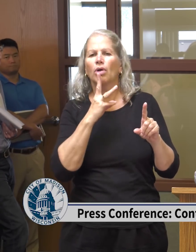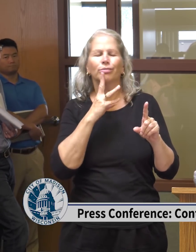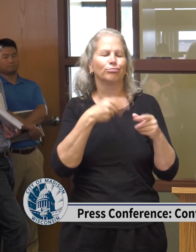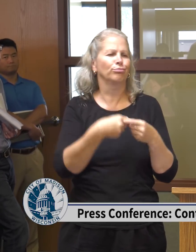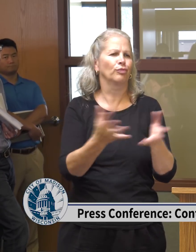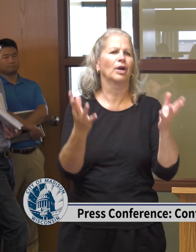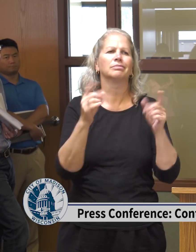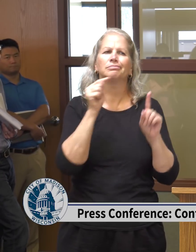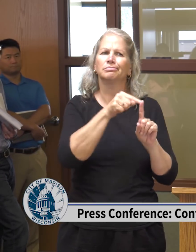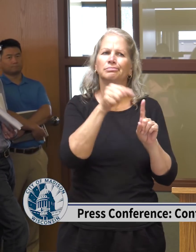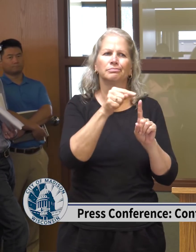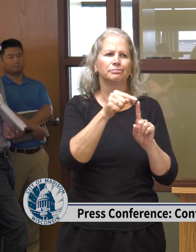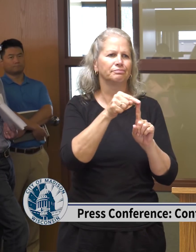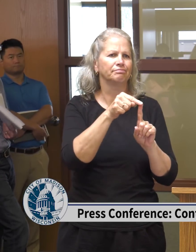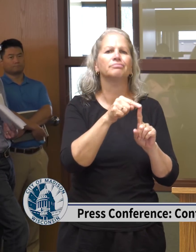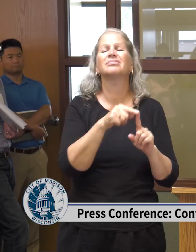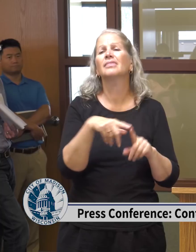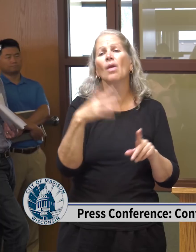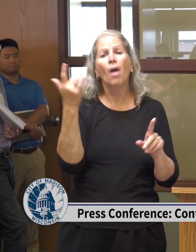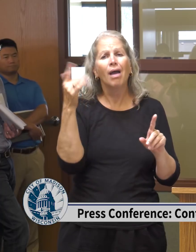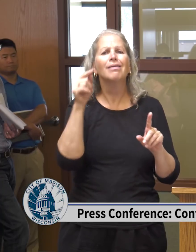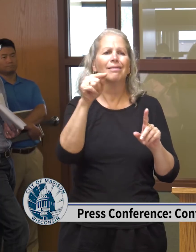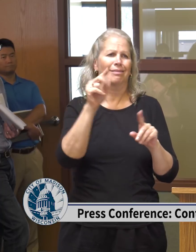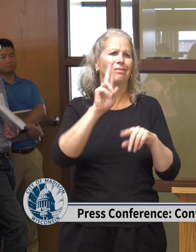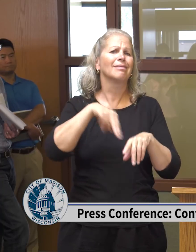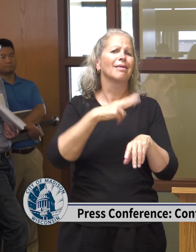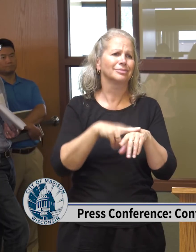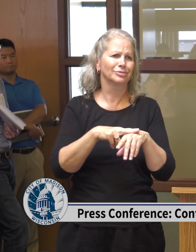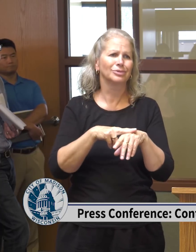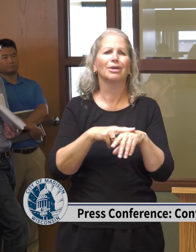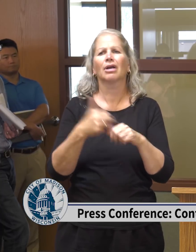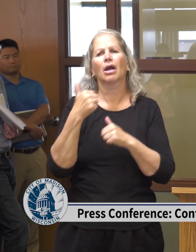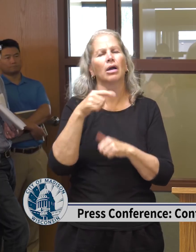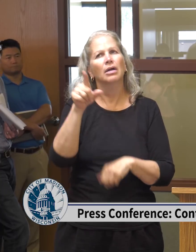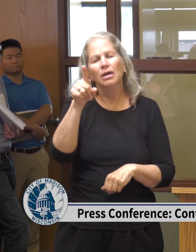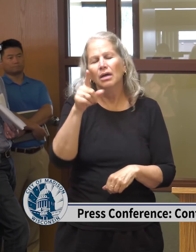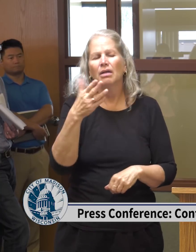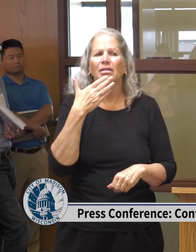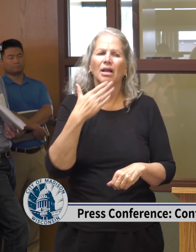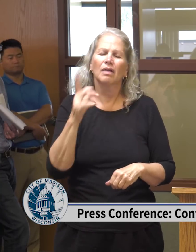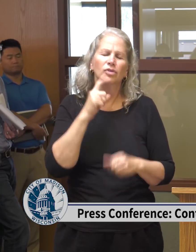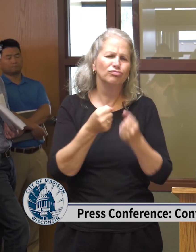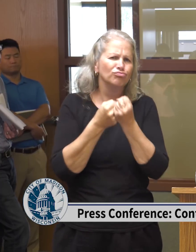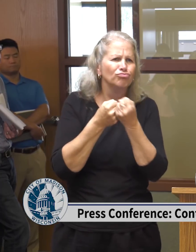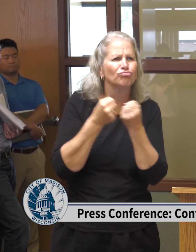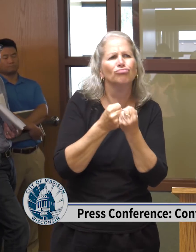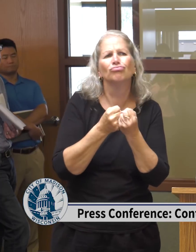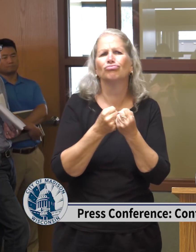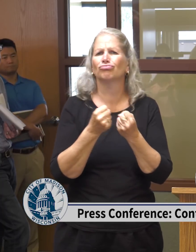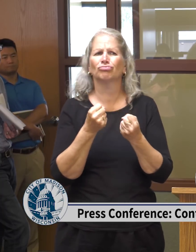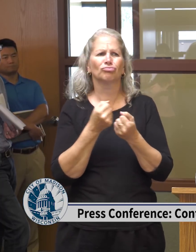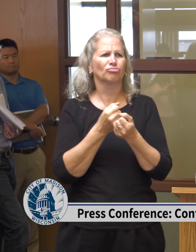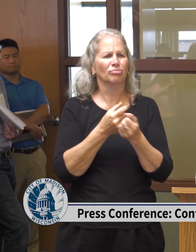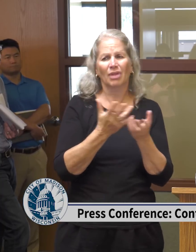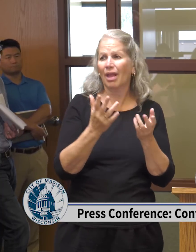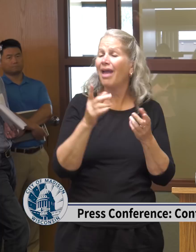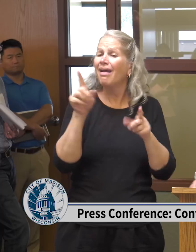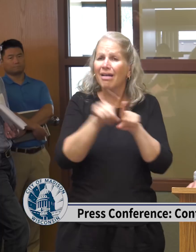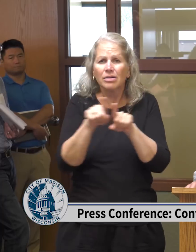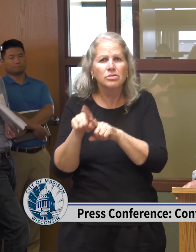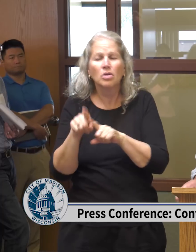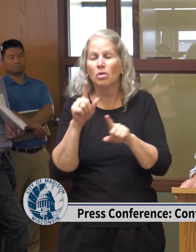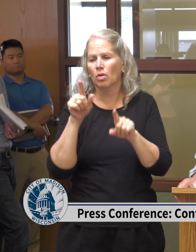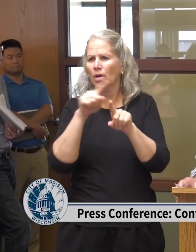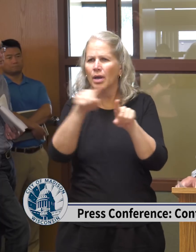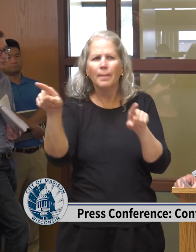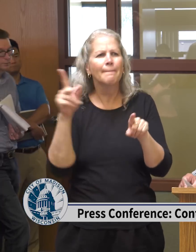been called upon or who've put their name on a list if we need help in terms of evacuation.